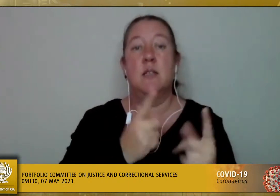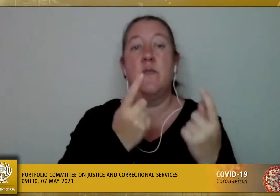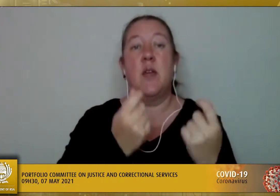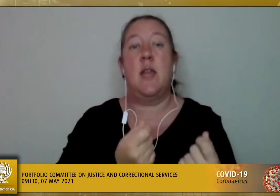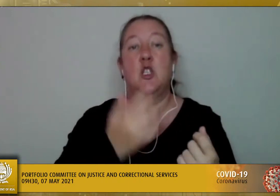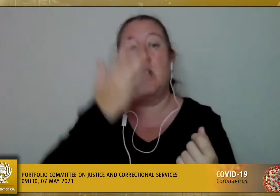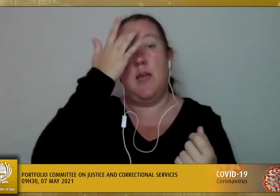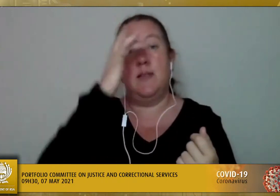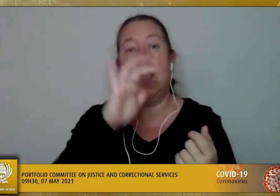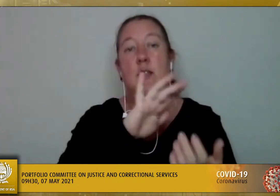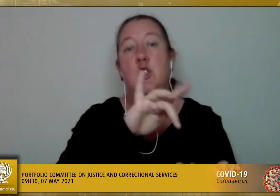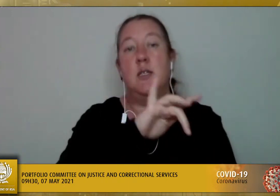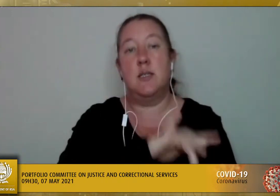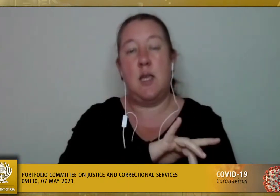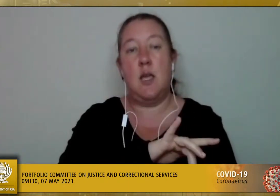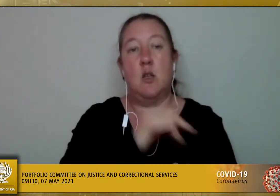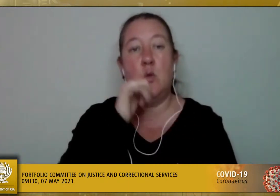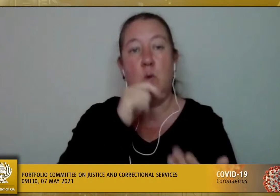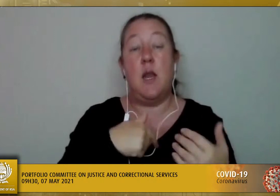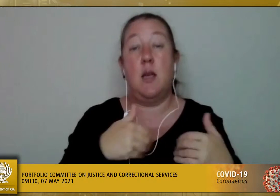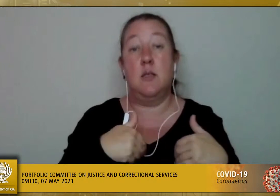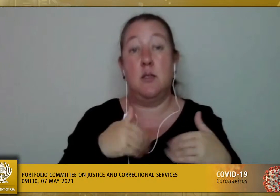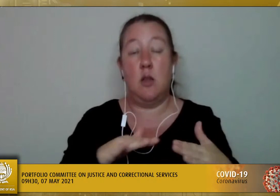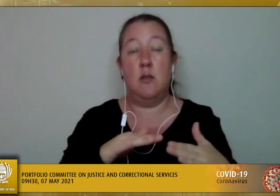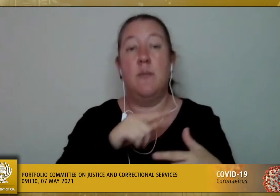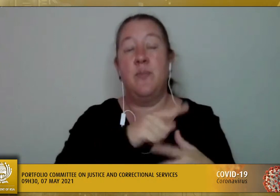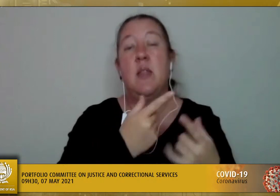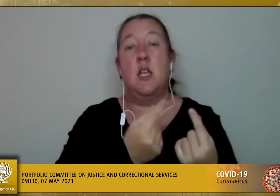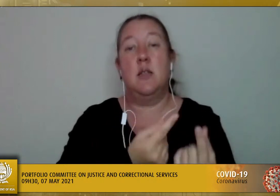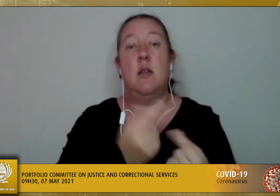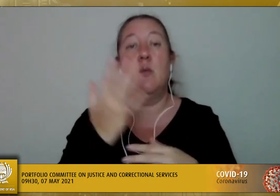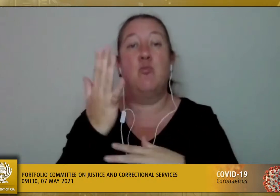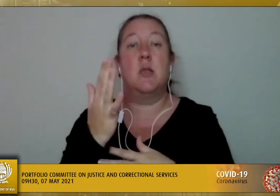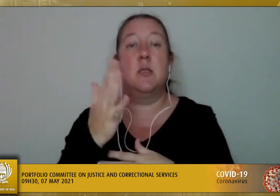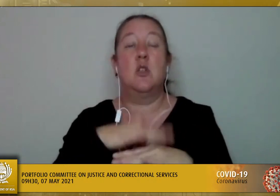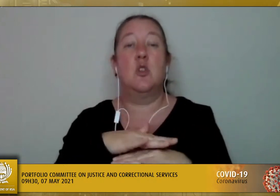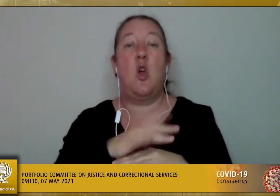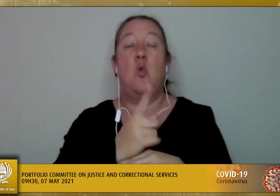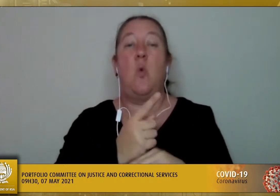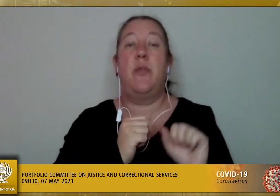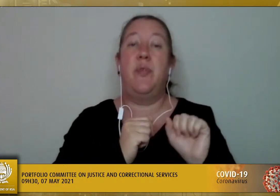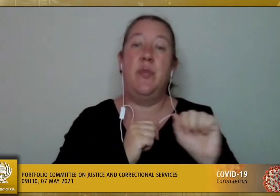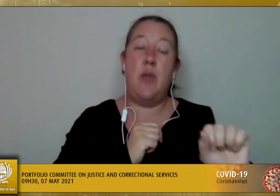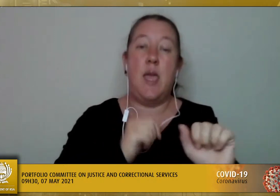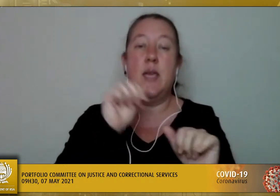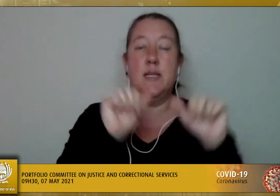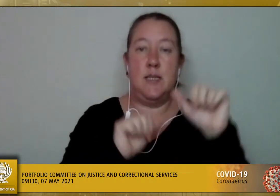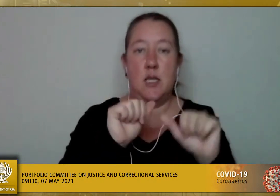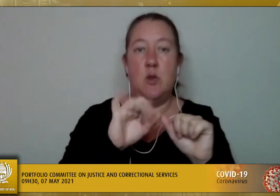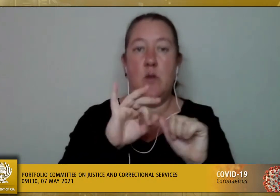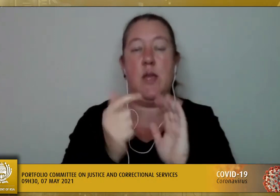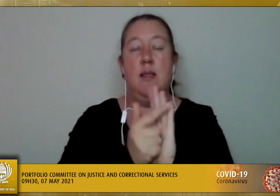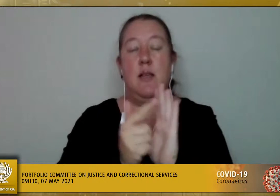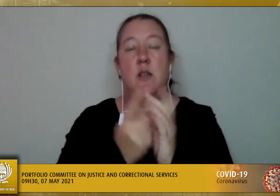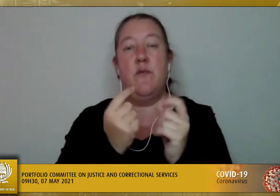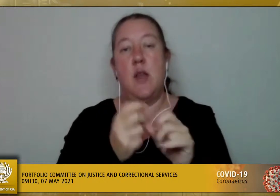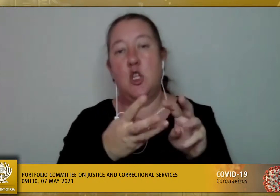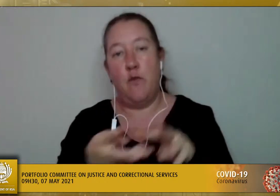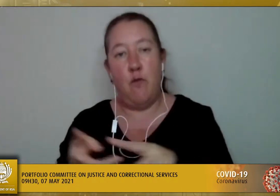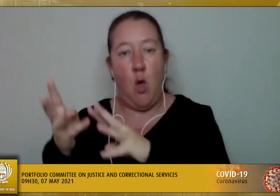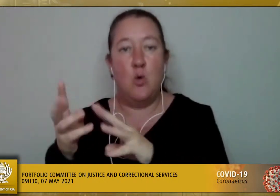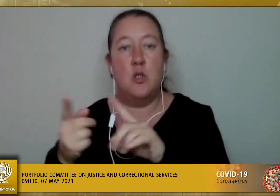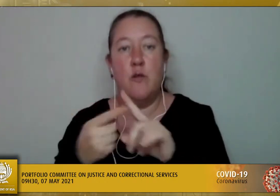Intelligence Center when I when I started had done a presentation on what their assessment of the illicit Financial flows